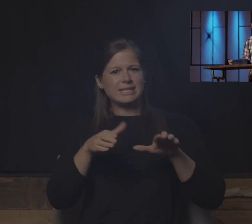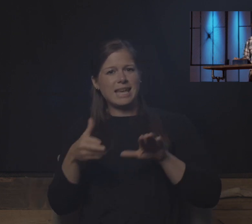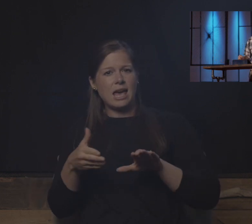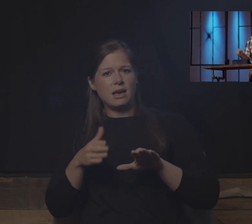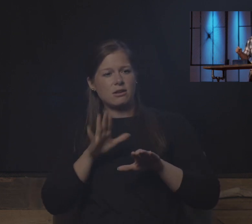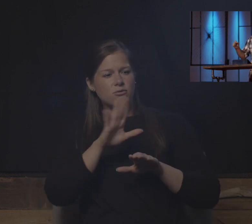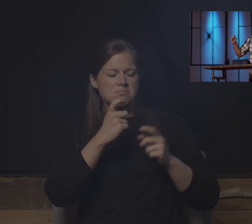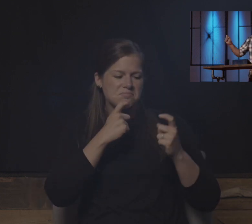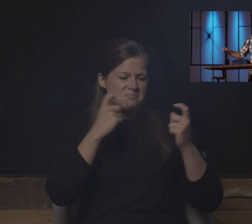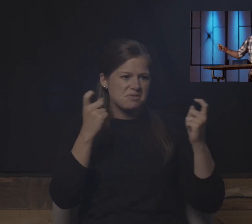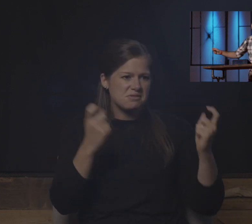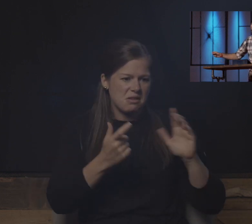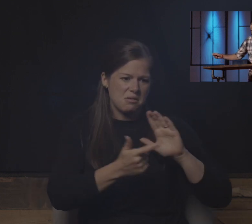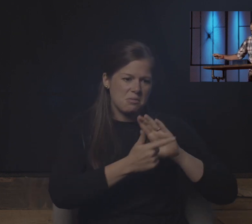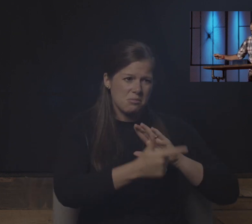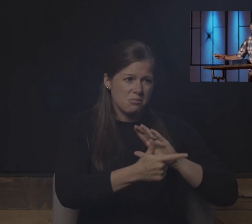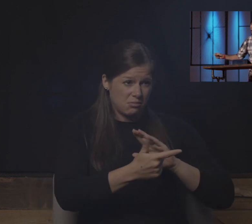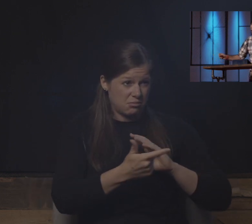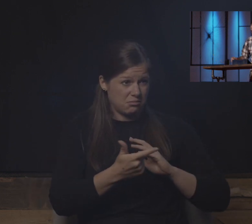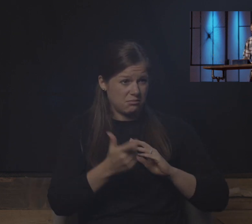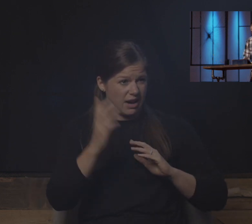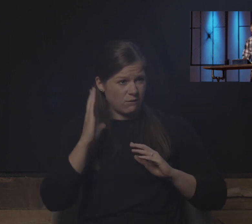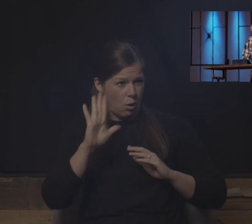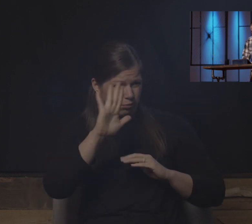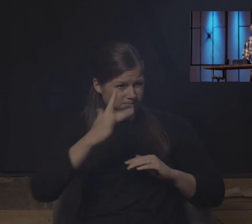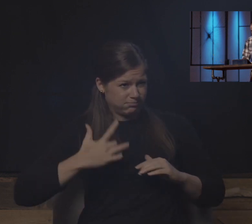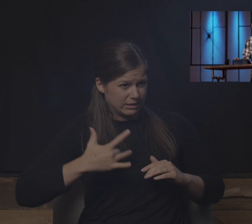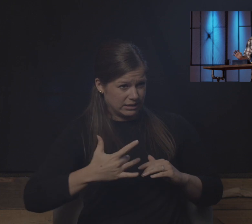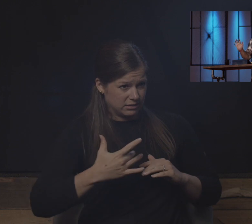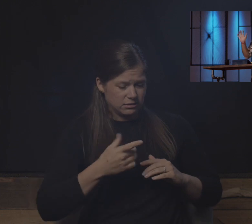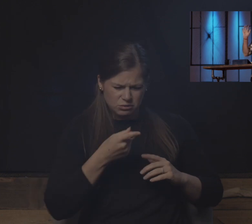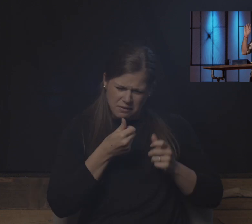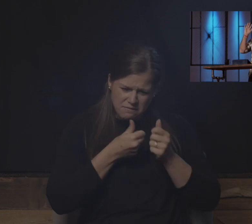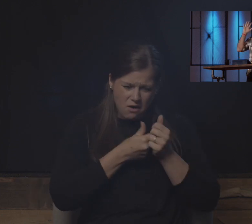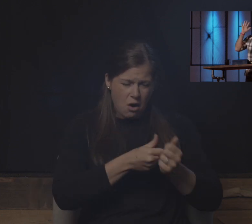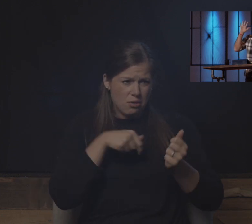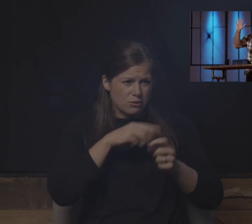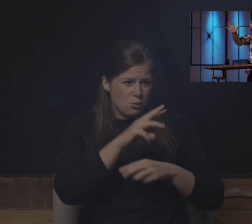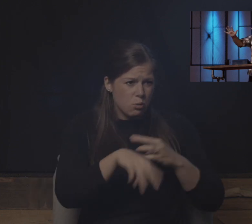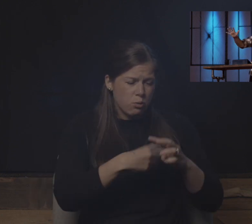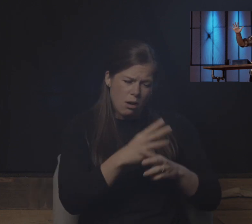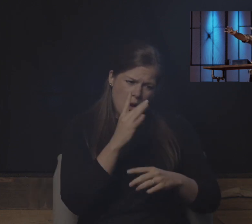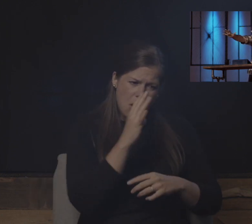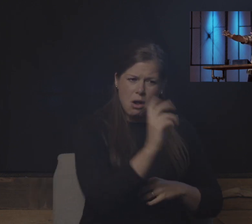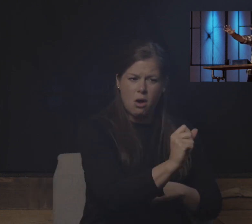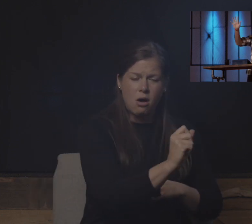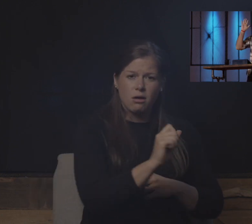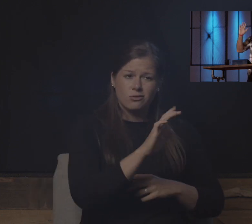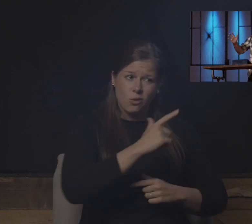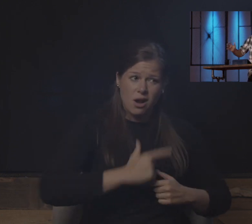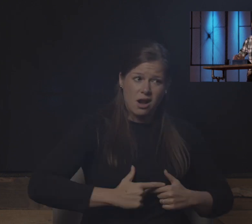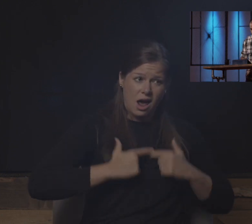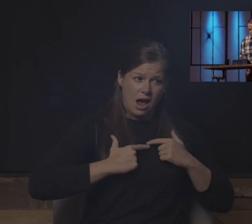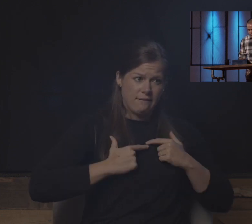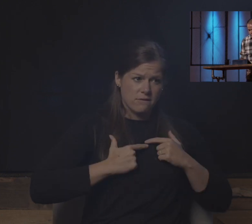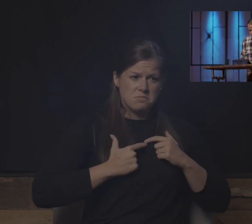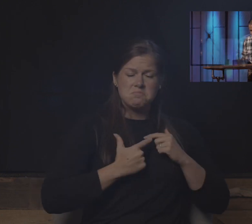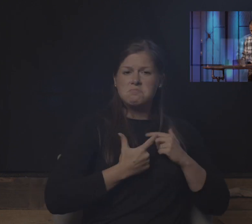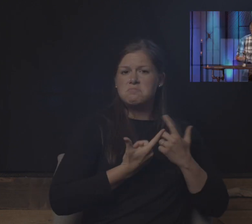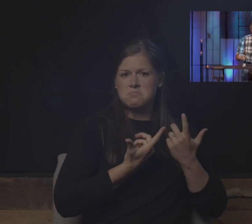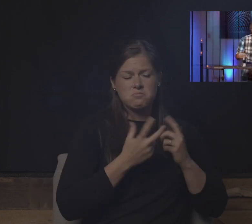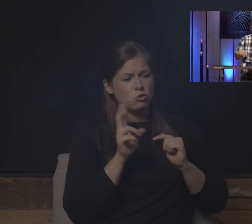and sins in which you once walked. Following the course of this world, you took your pattern for life from the